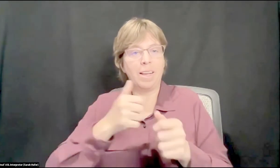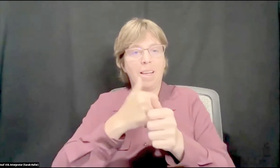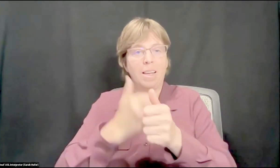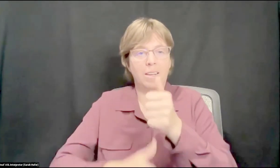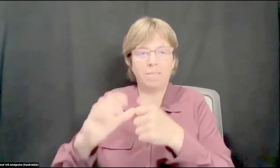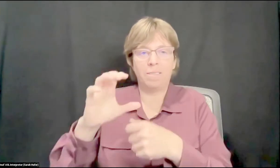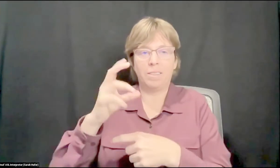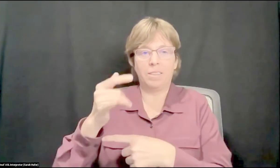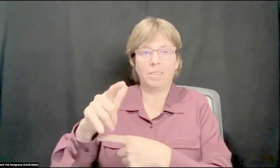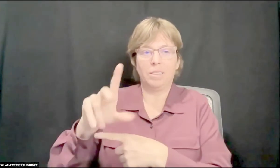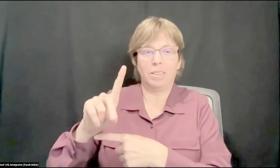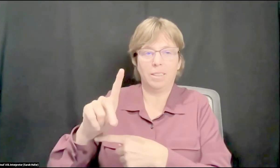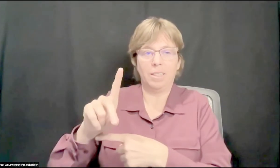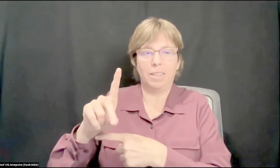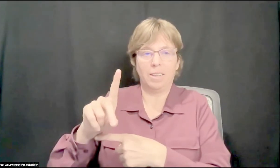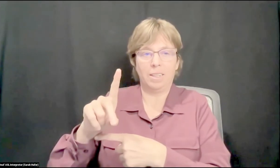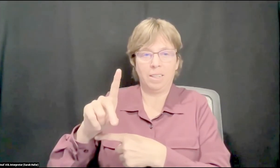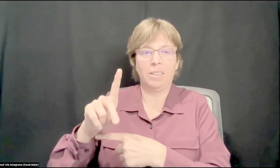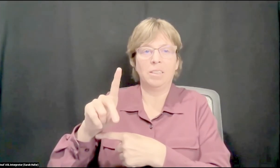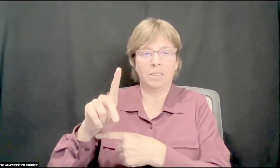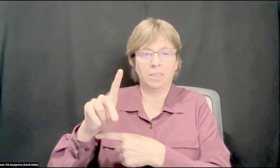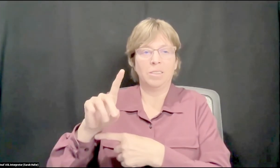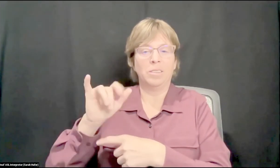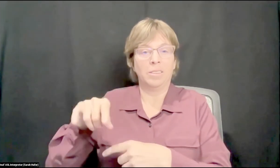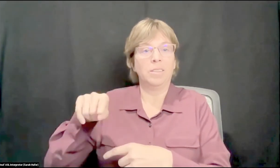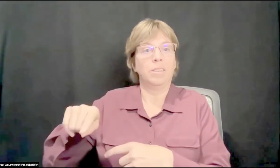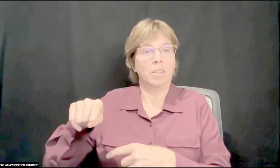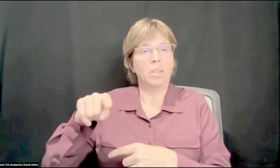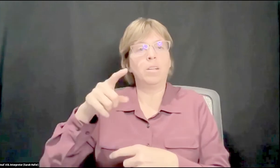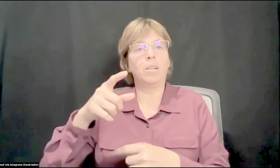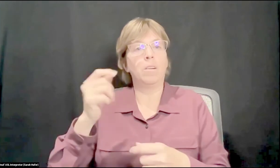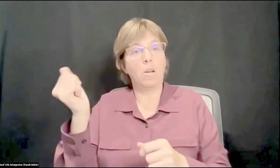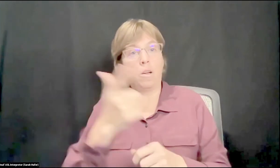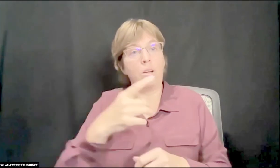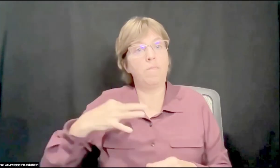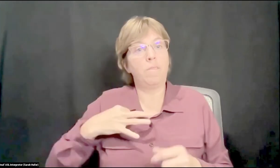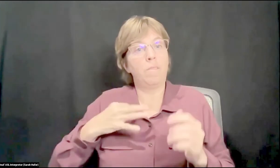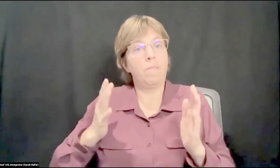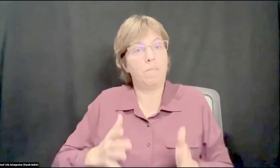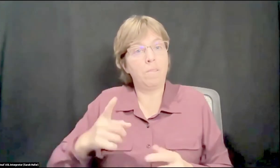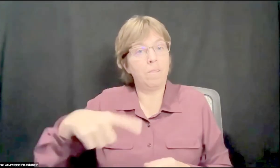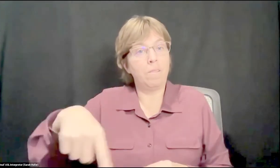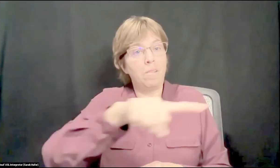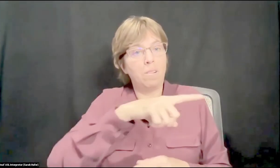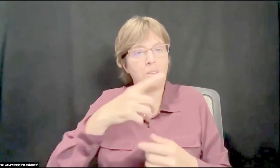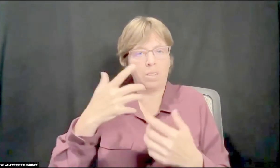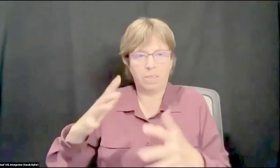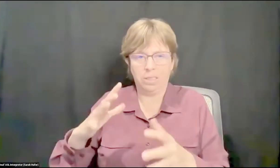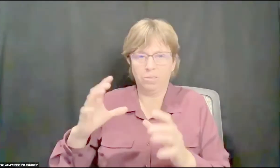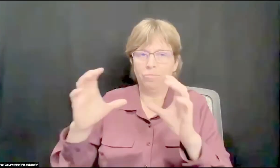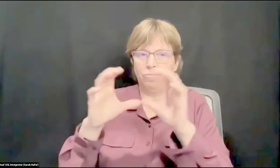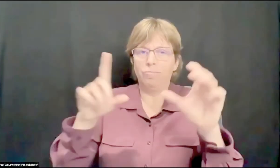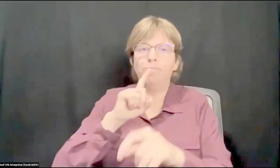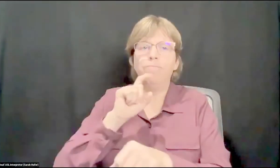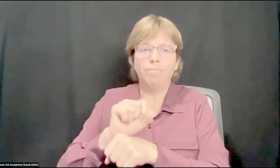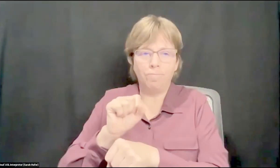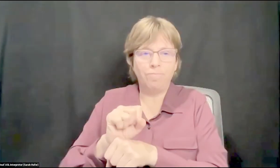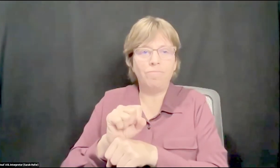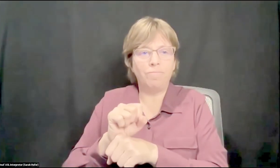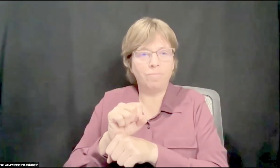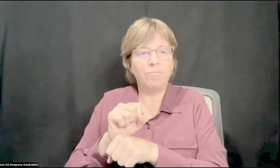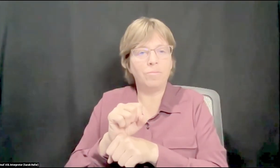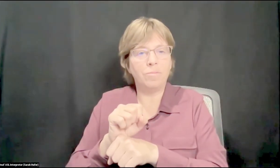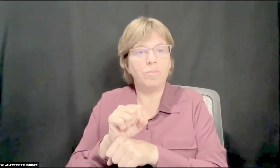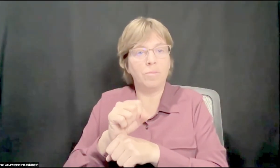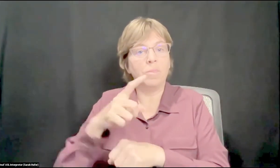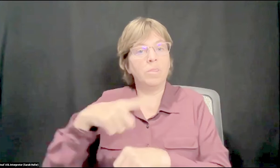training. And this is something that's very concerning for all of our volunteers, to be able to care